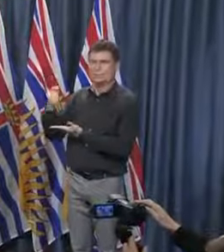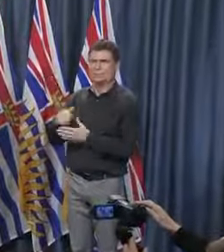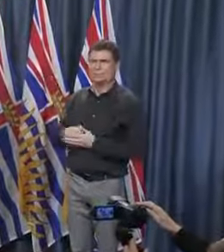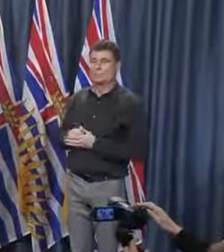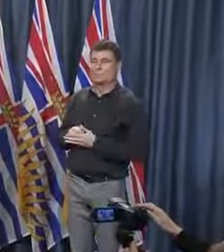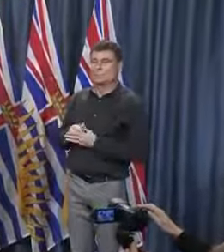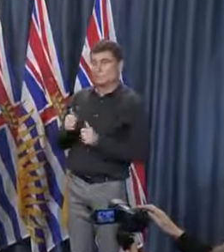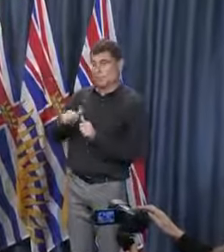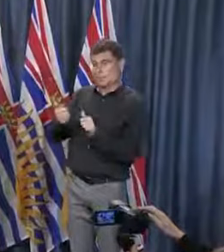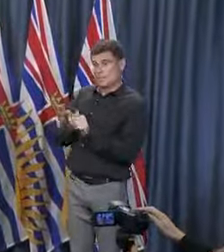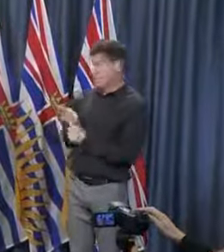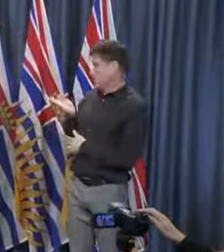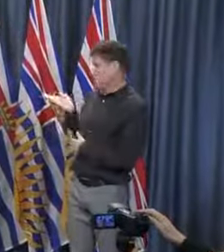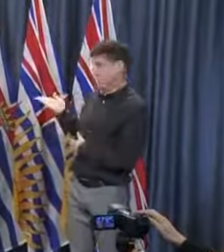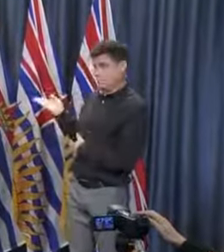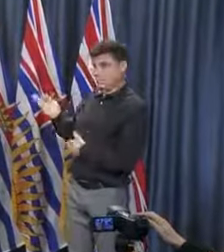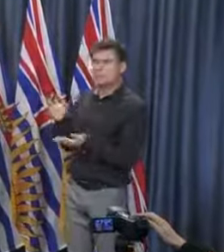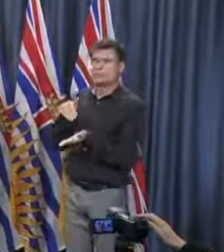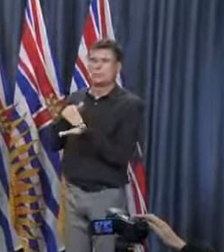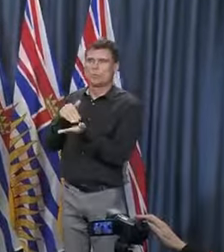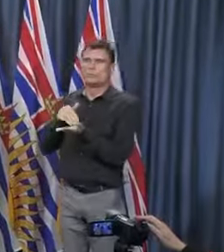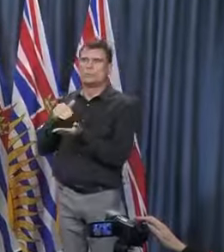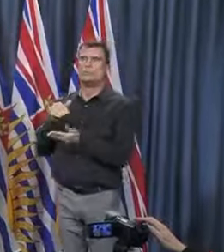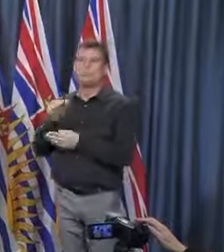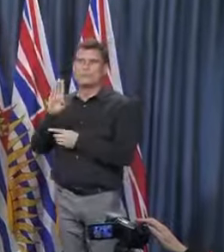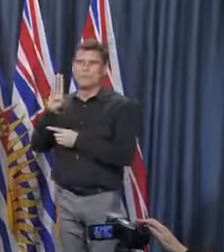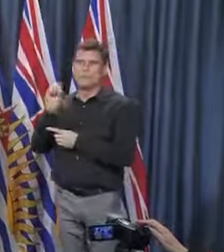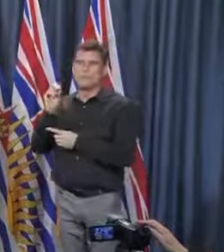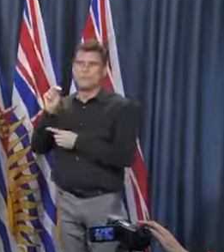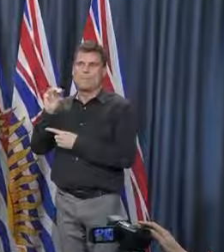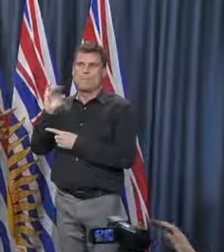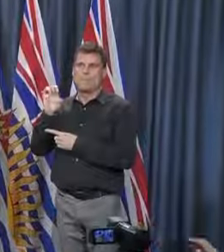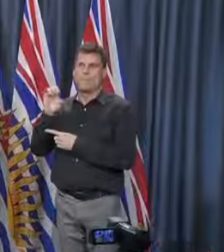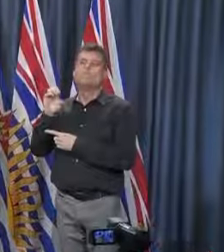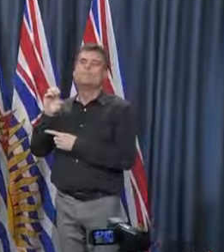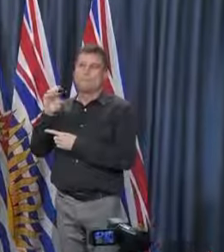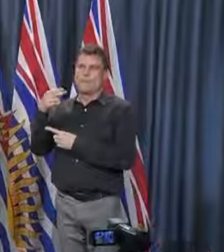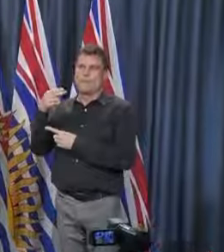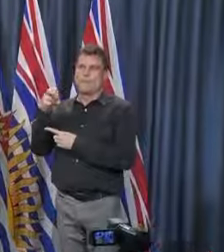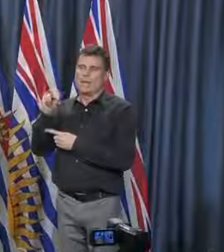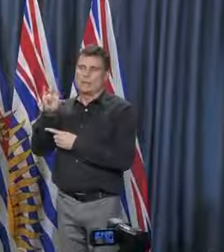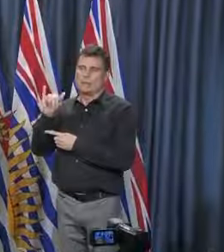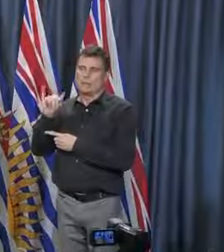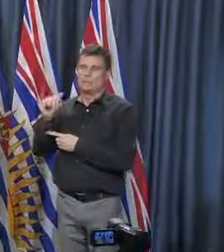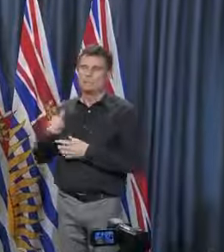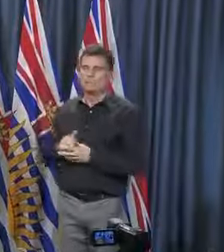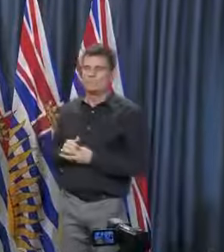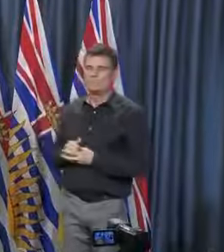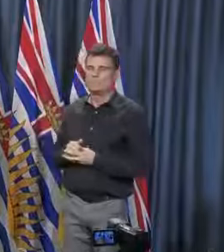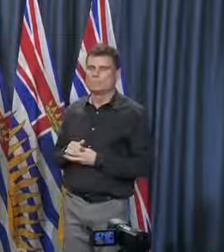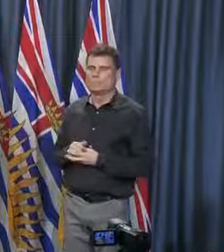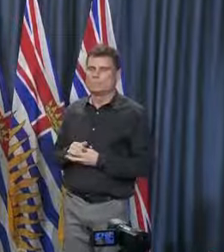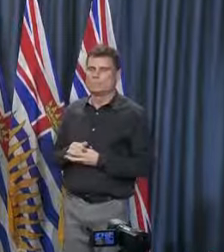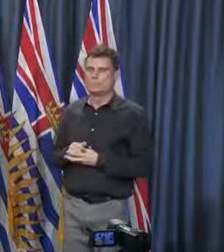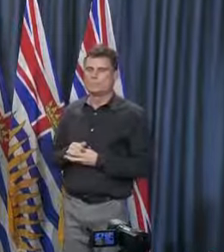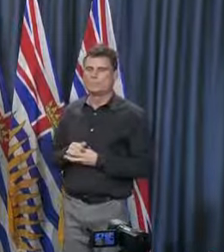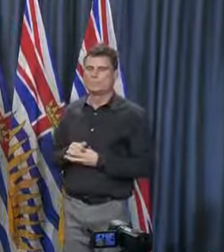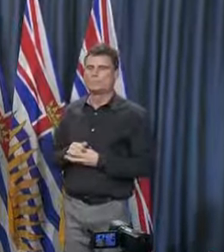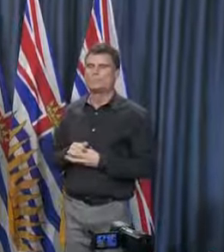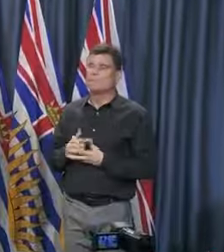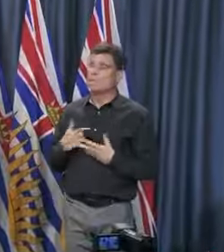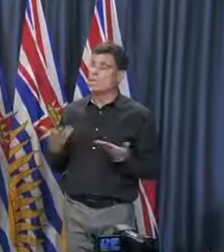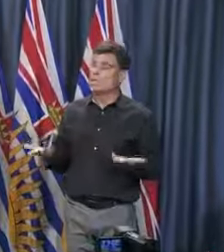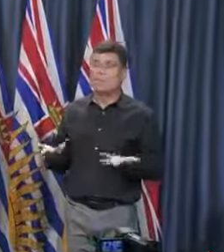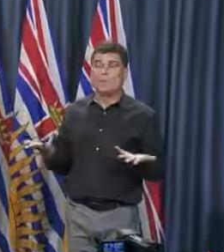We're honored to be here on the traditional territories of the Algonquin-speaking people. This is our daily update on COVID-19. We'll